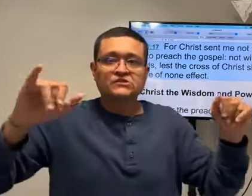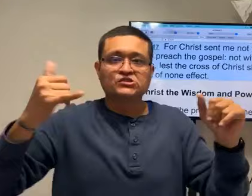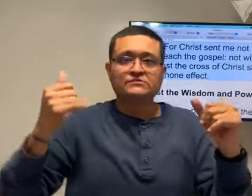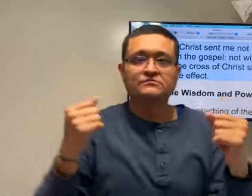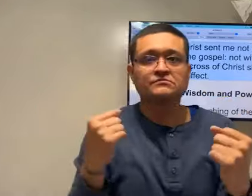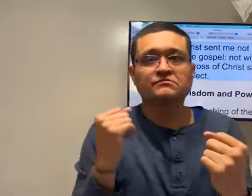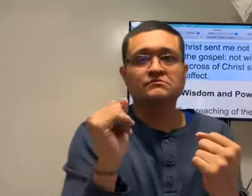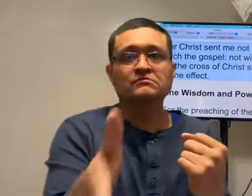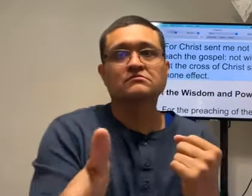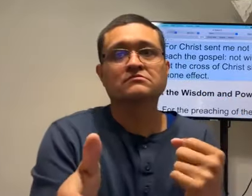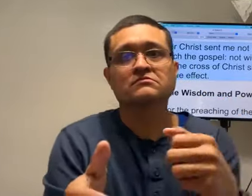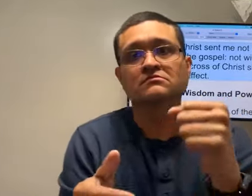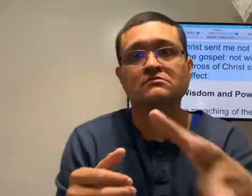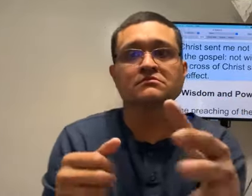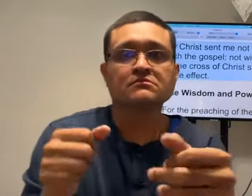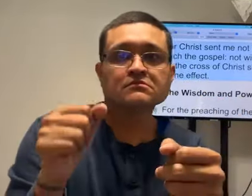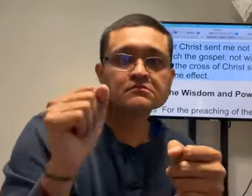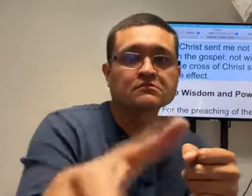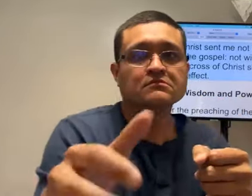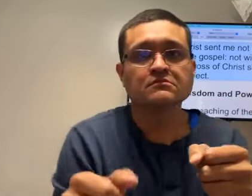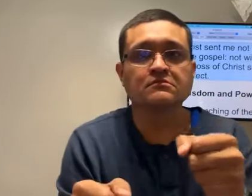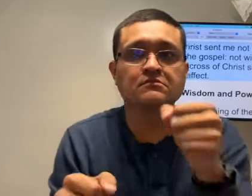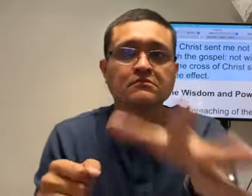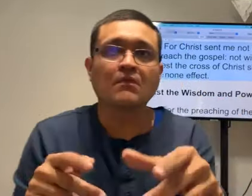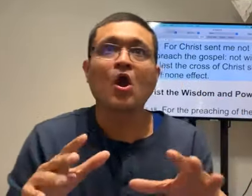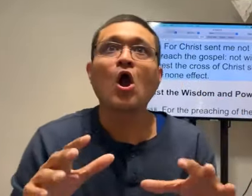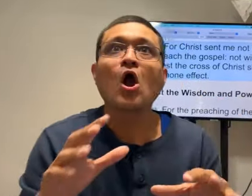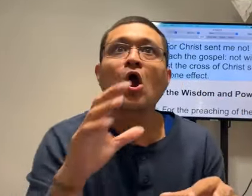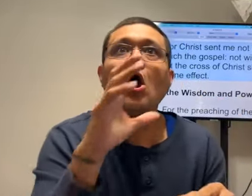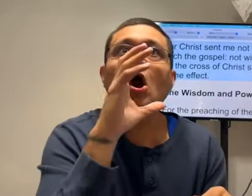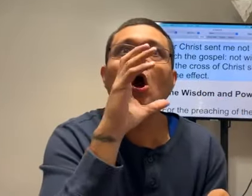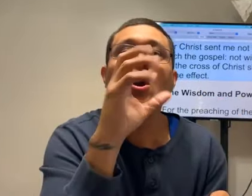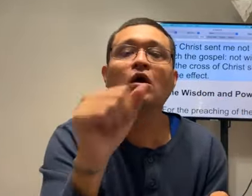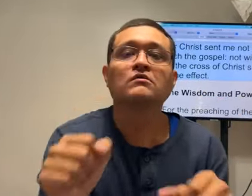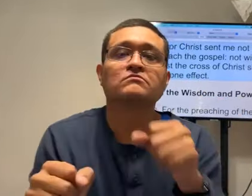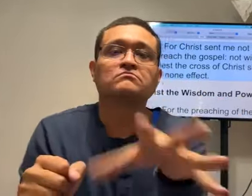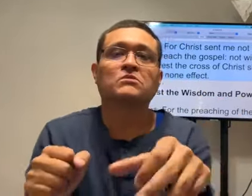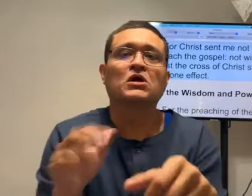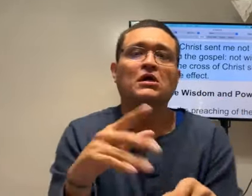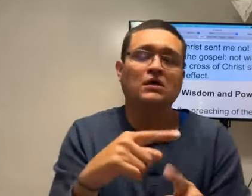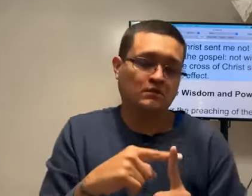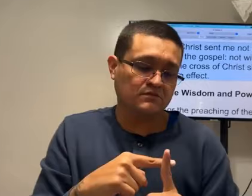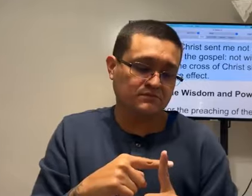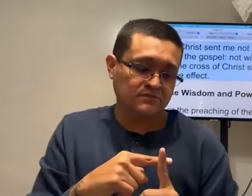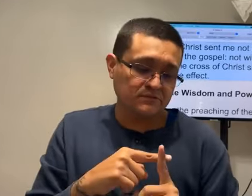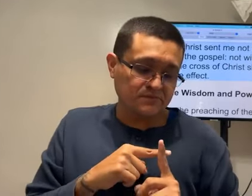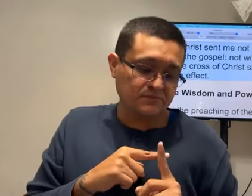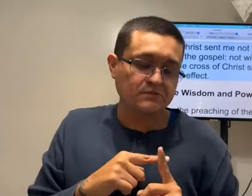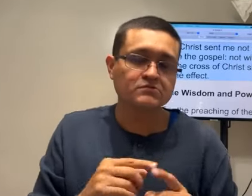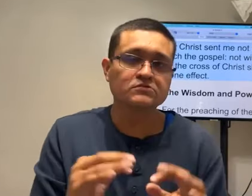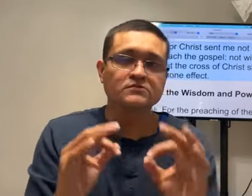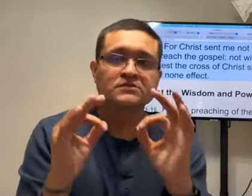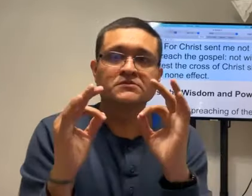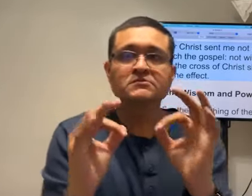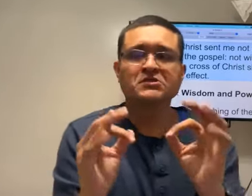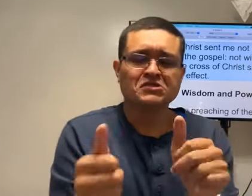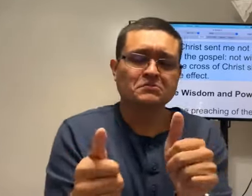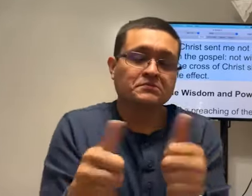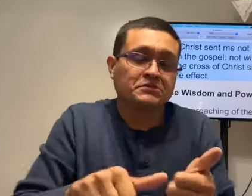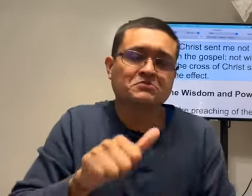It's the same as some people will vlog and just give you, you know, their opinion without showing the scriptures